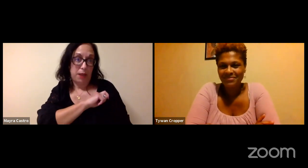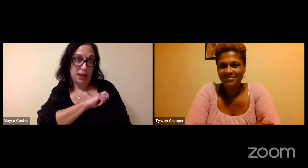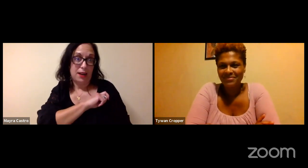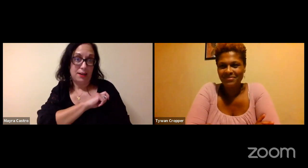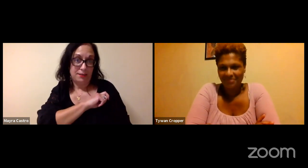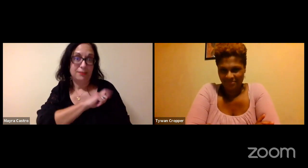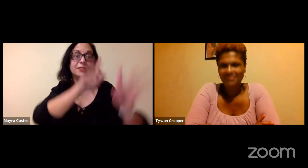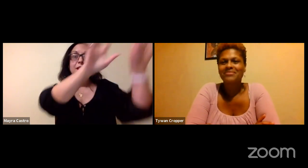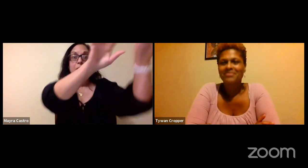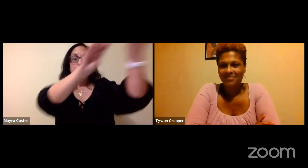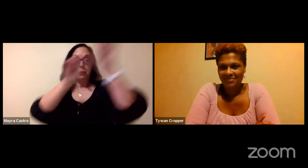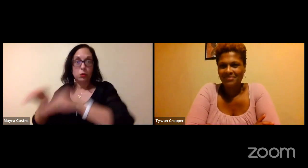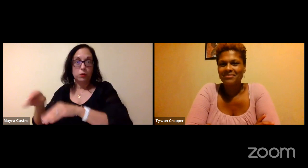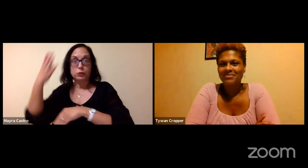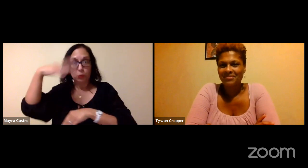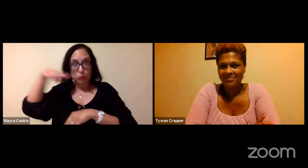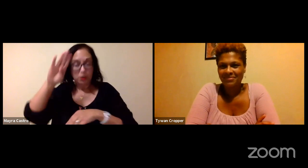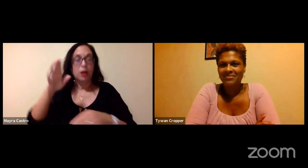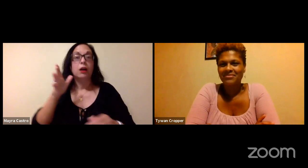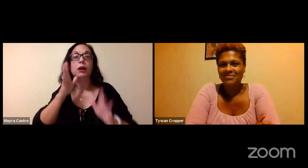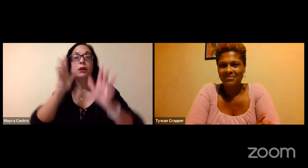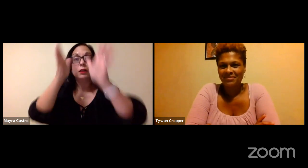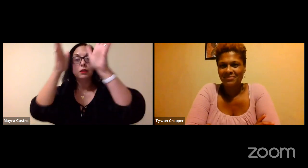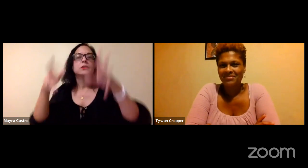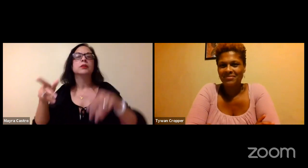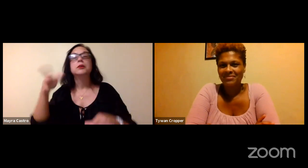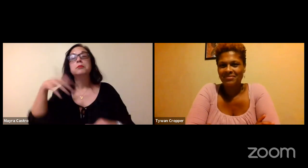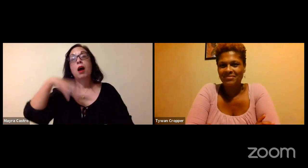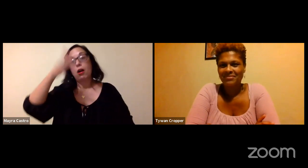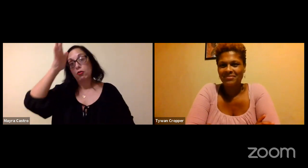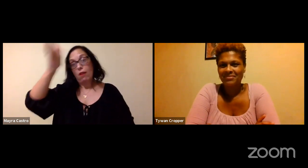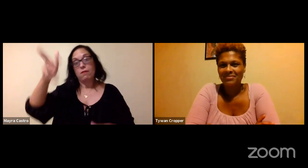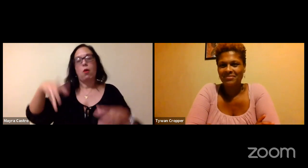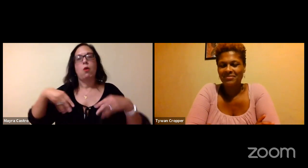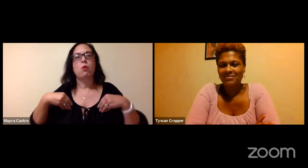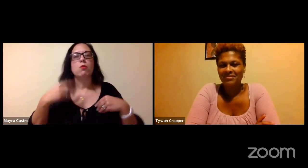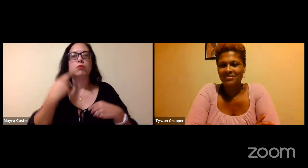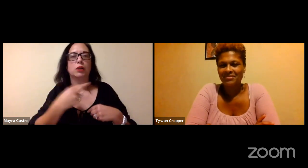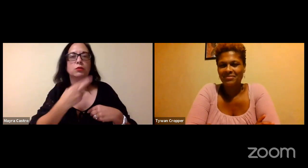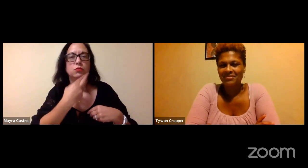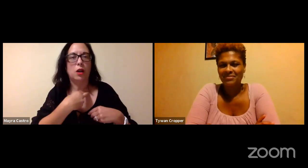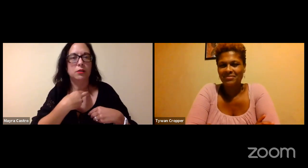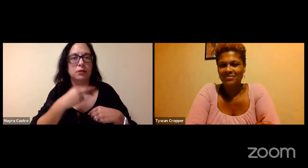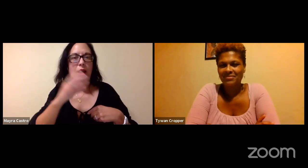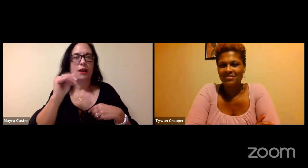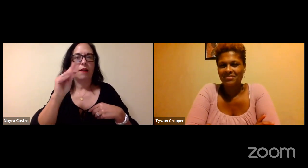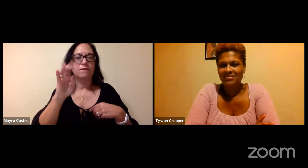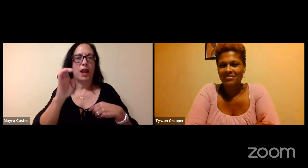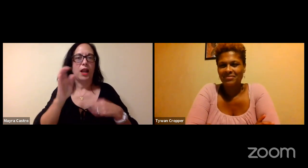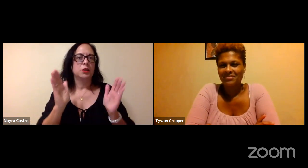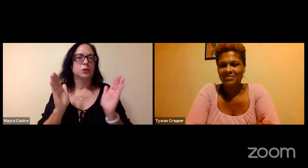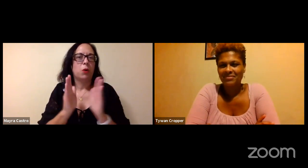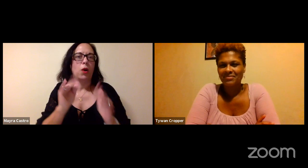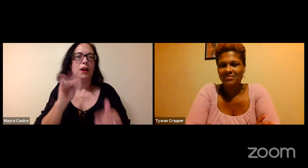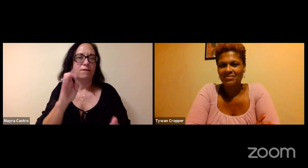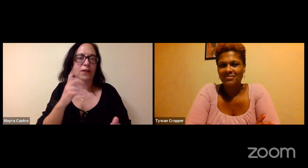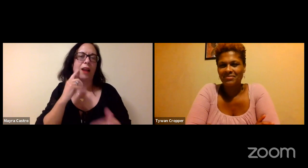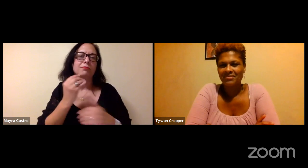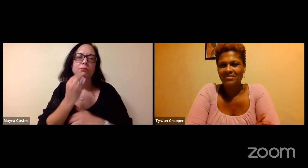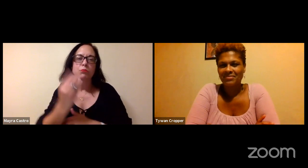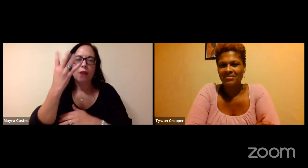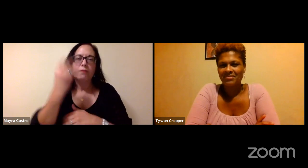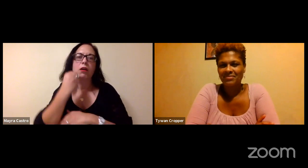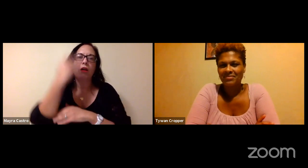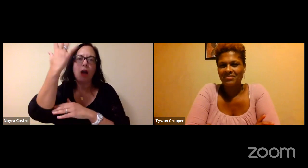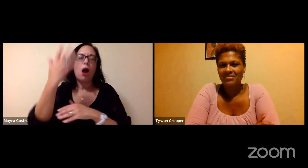My grandparents were from Spain and they moved to Cuba. My grandfather owned a restaurant, a cafe,